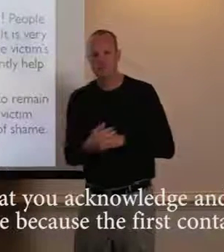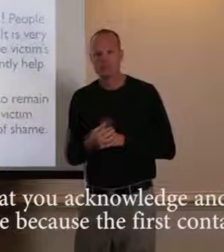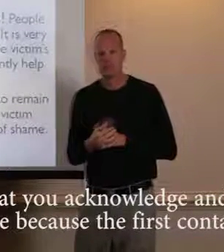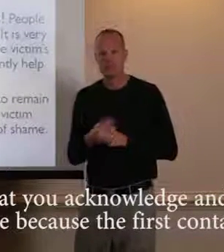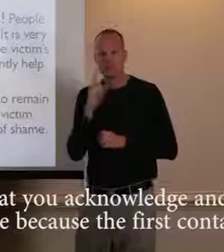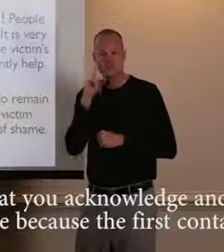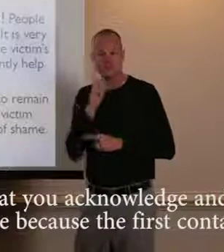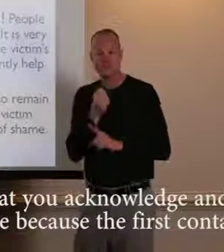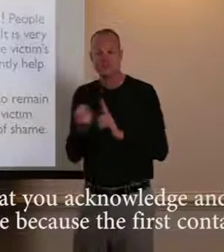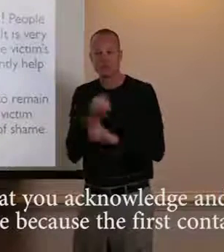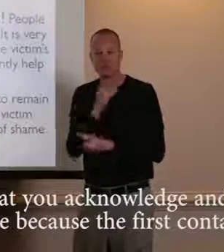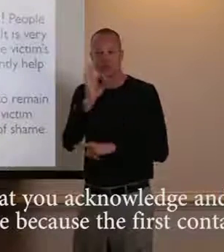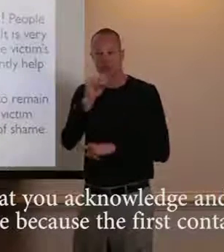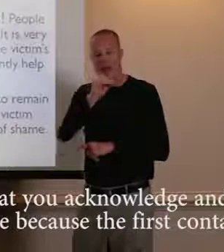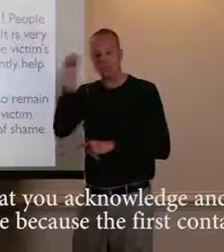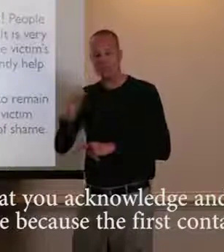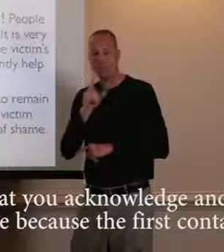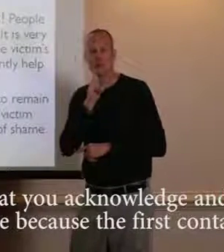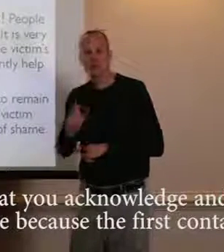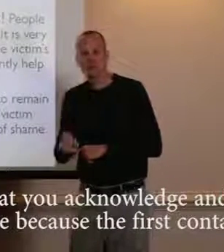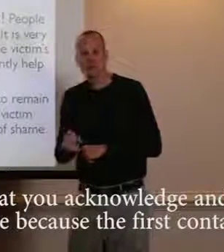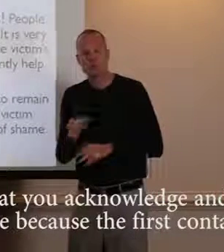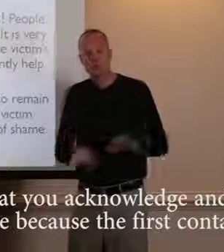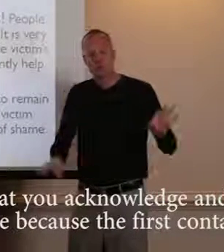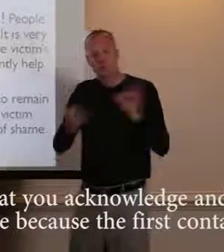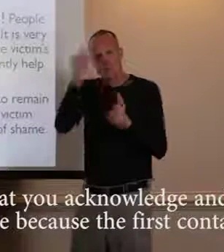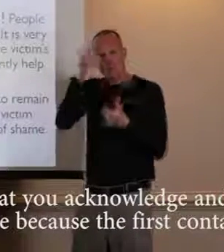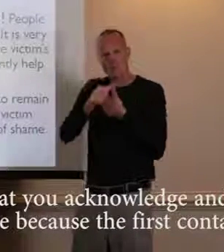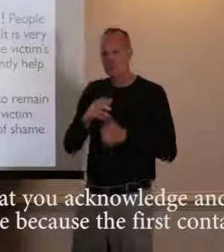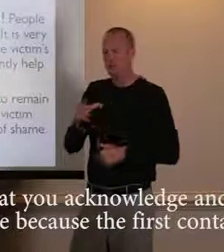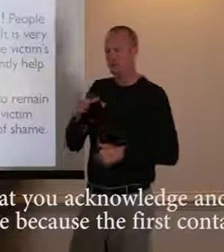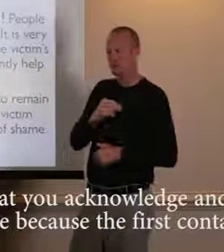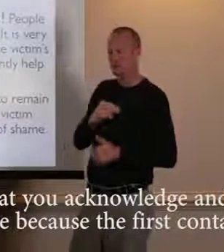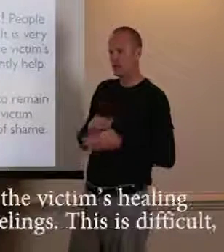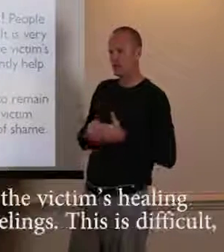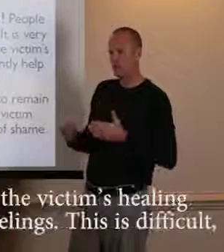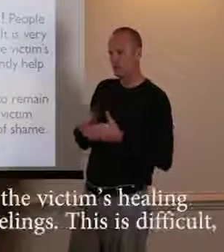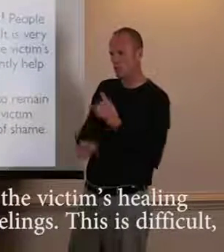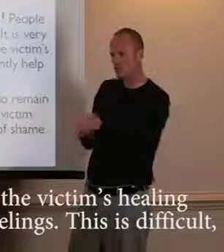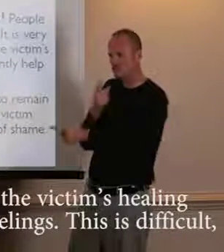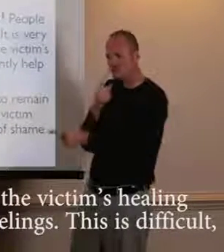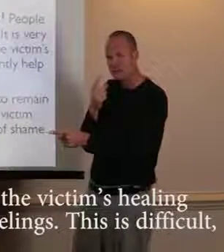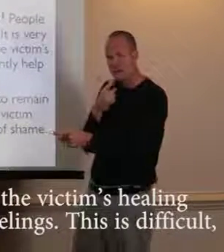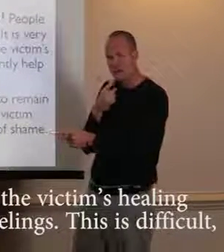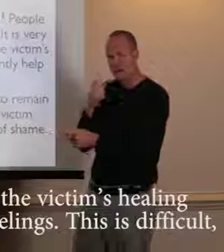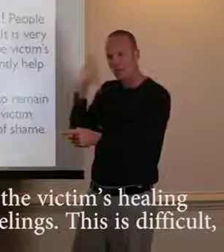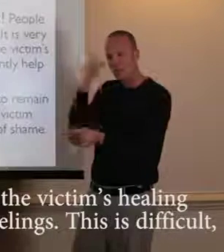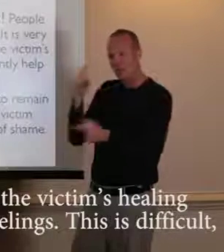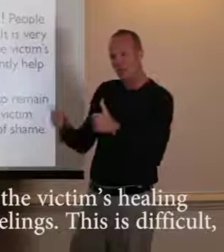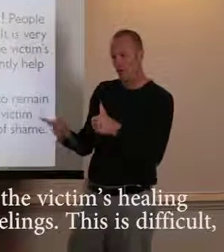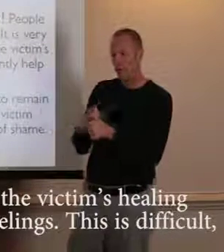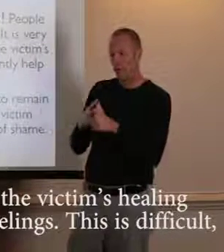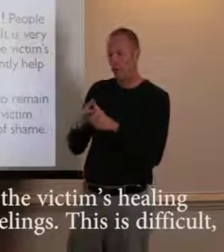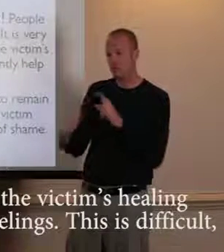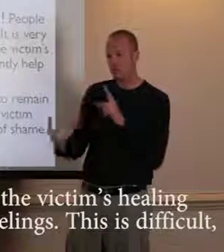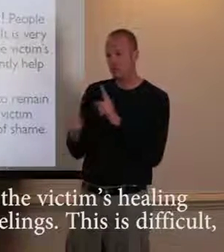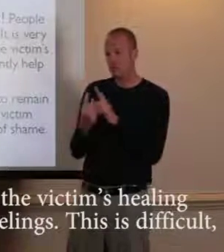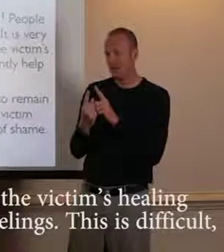acknowledge and support the victim's disclosure, because the first contact can significantly help or hurt the victim's healing